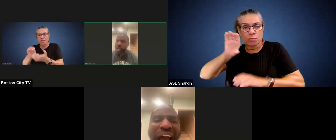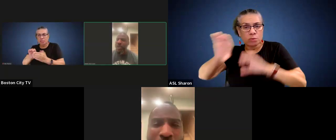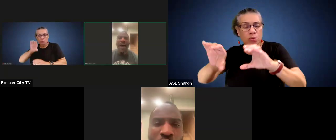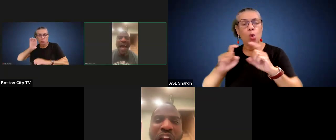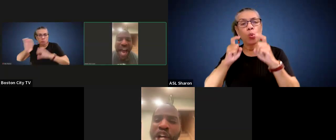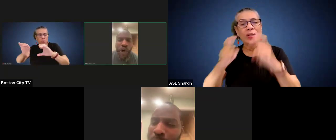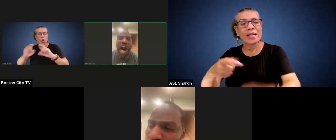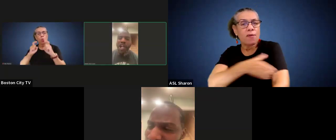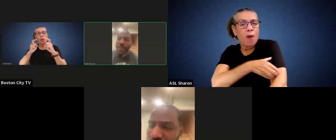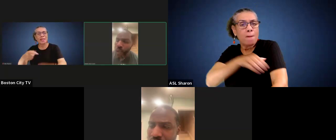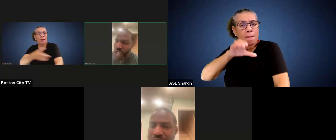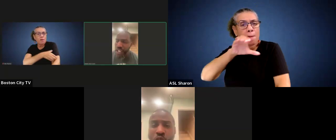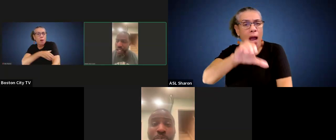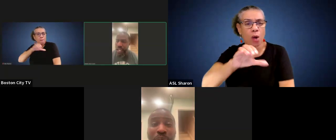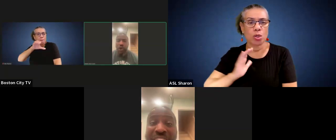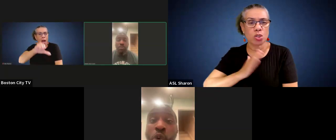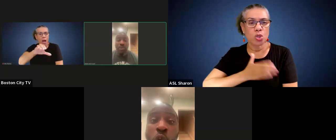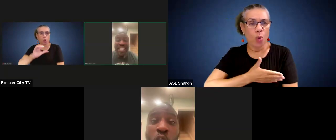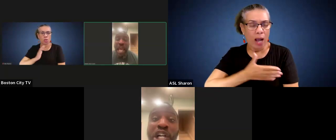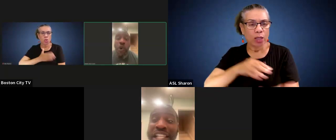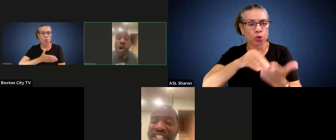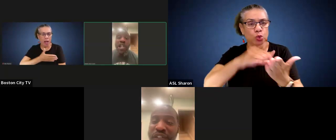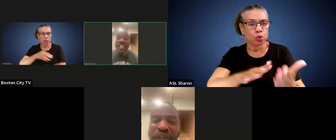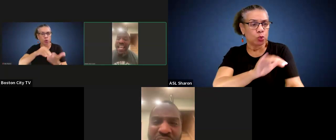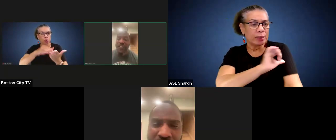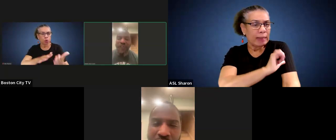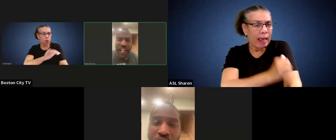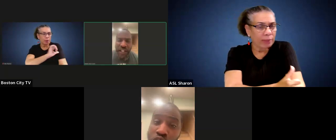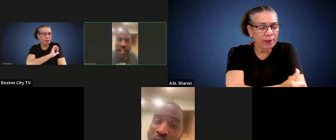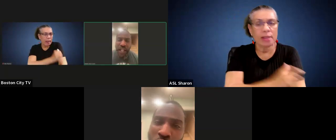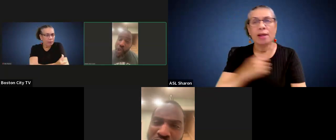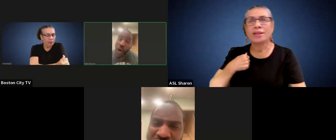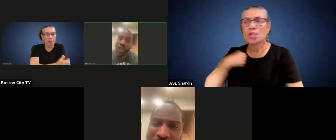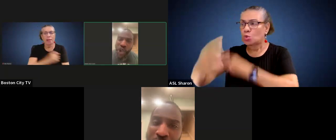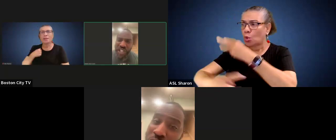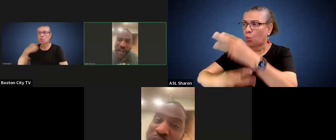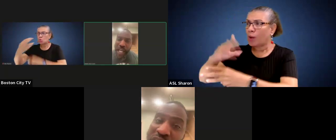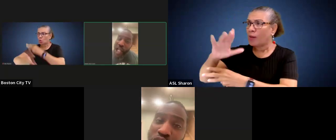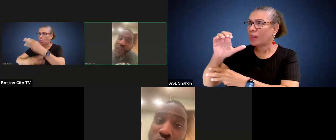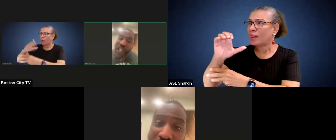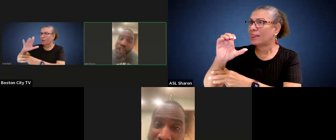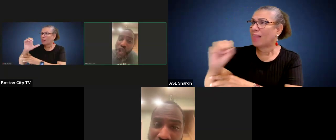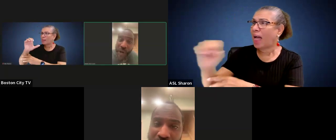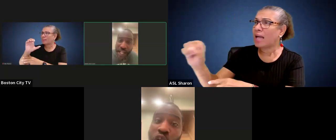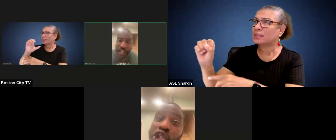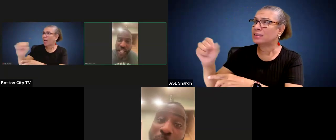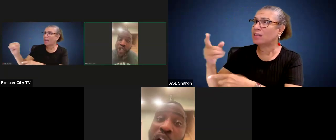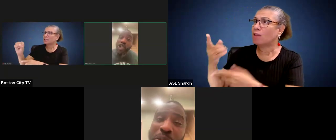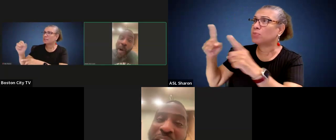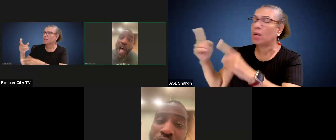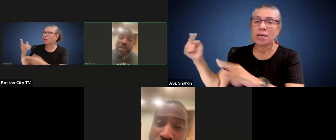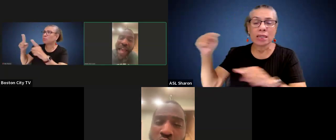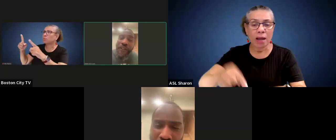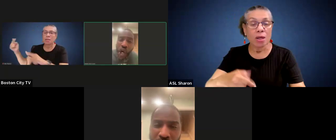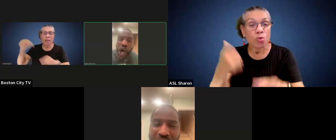will empower our community. It will bring a world-class event to our doorstep because we've done this already. It's called the